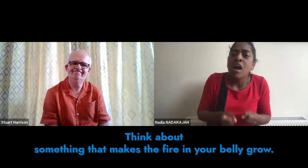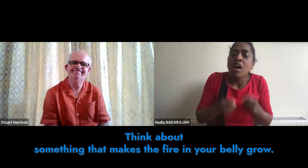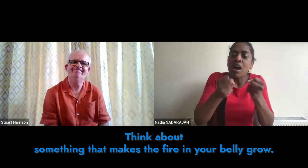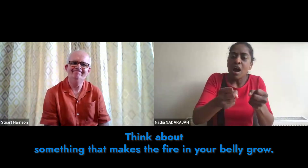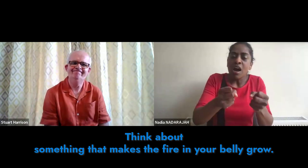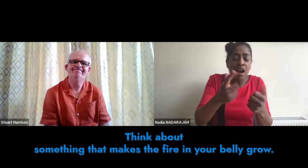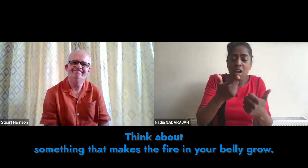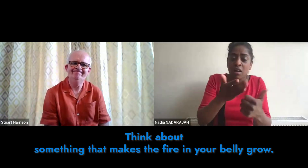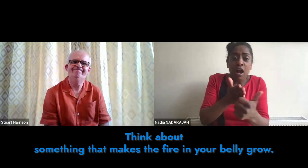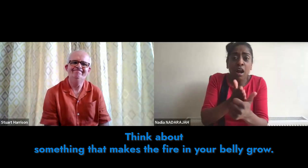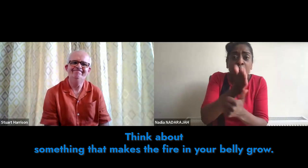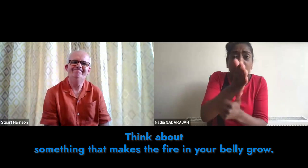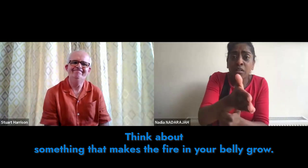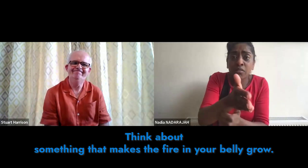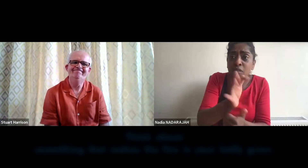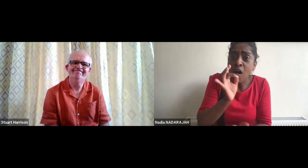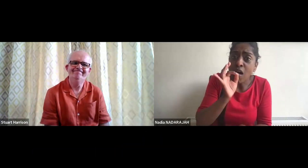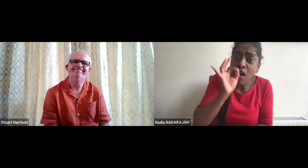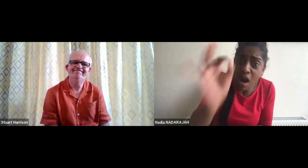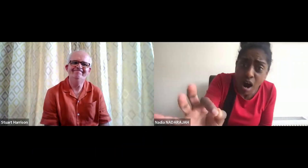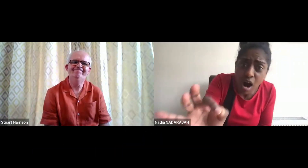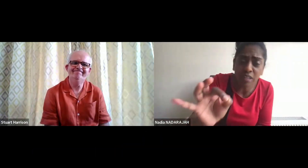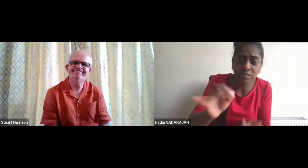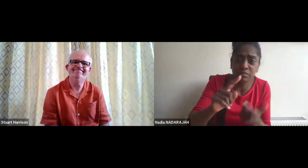fire in your belly grow.